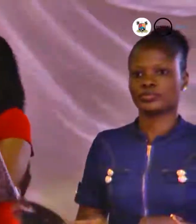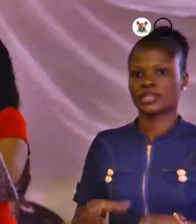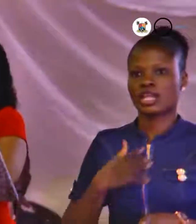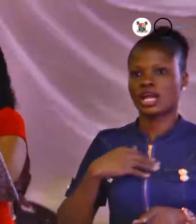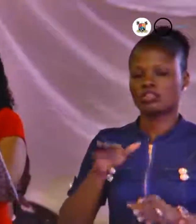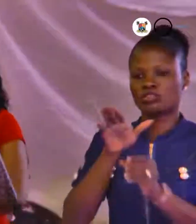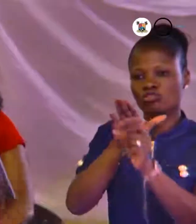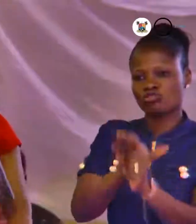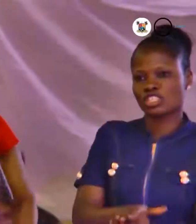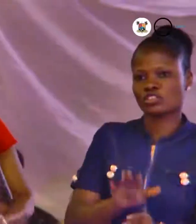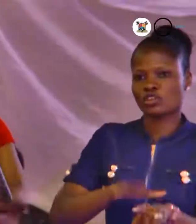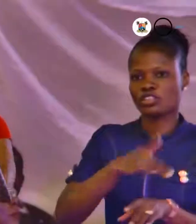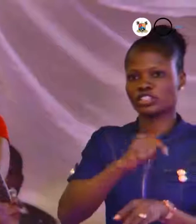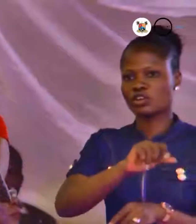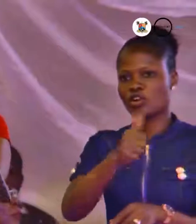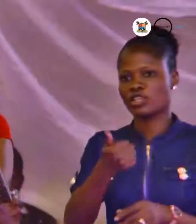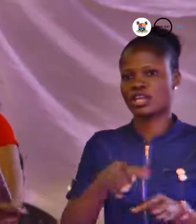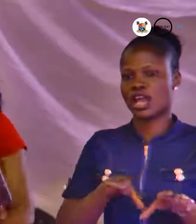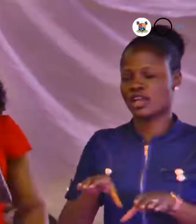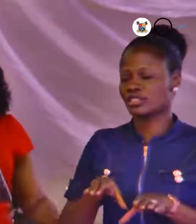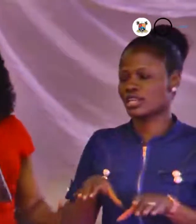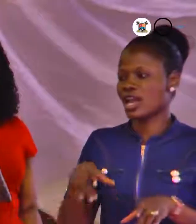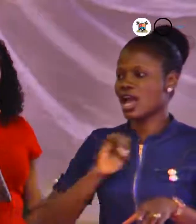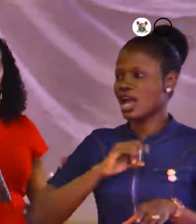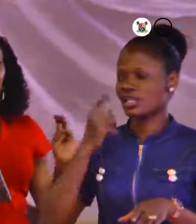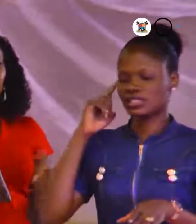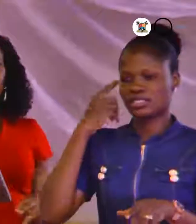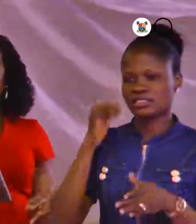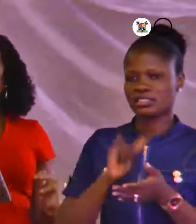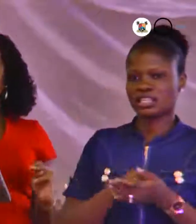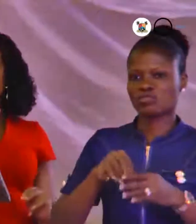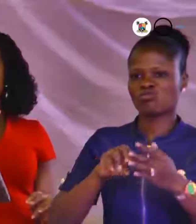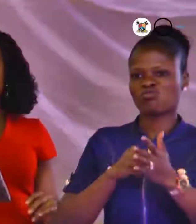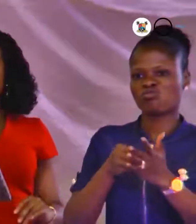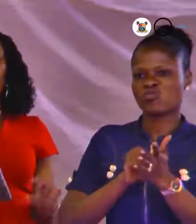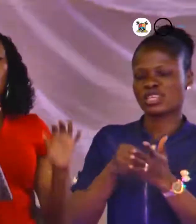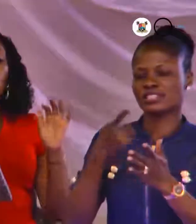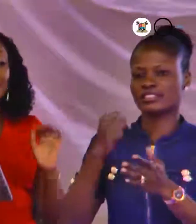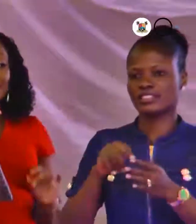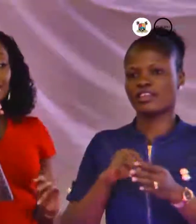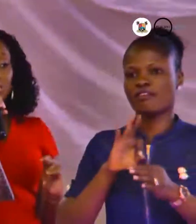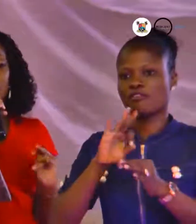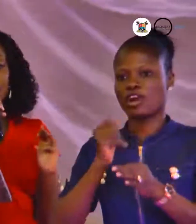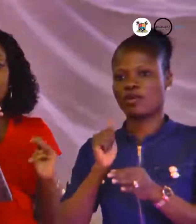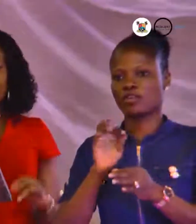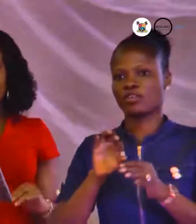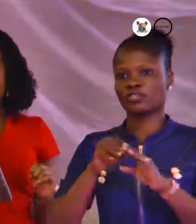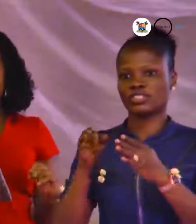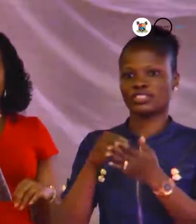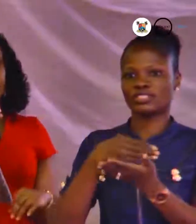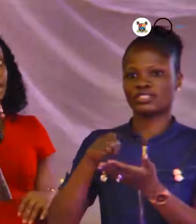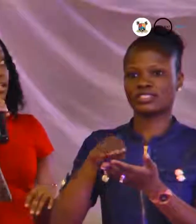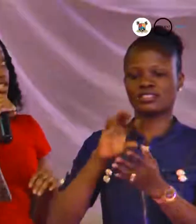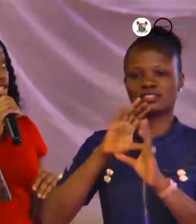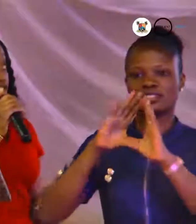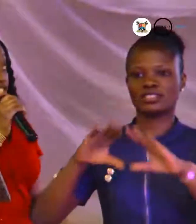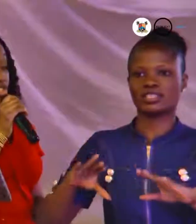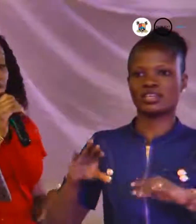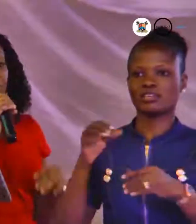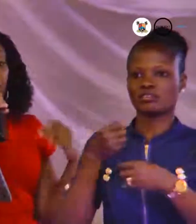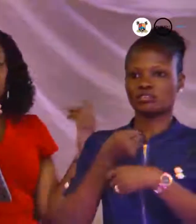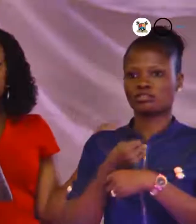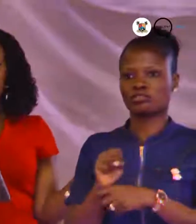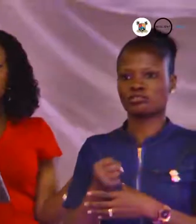Stresses, on the other hand, are things that weaken the fabric of a city on a day-to-day basis, such